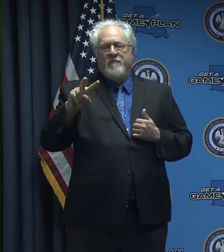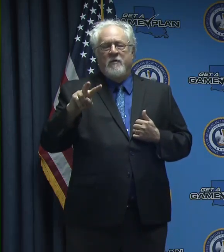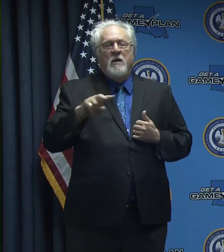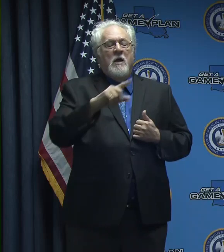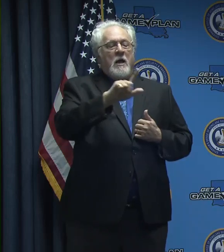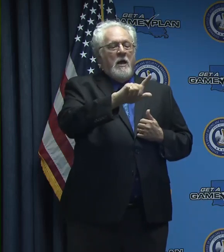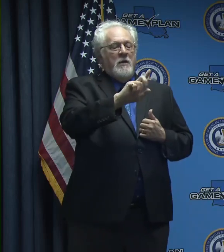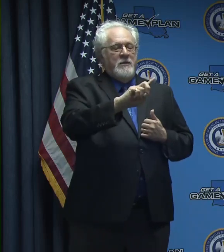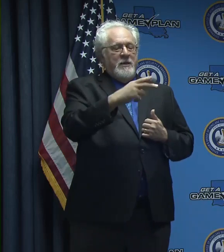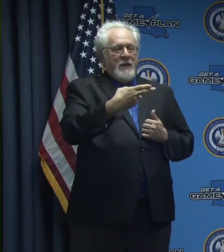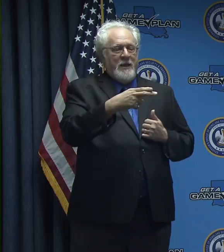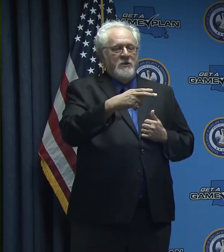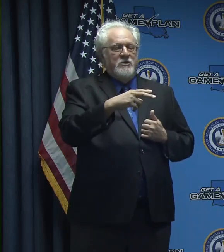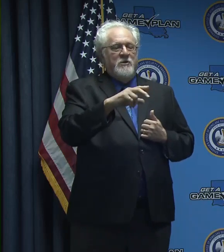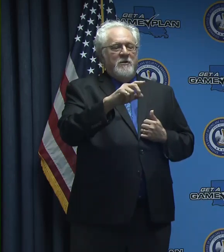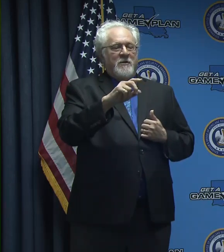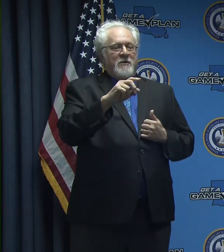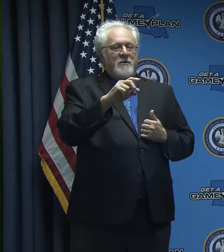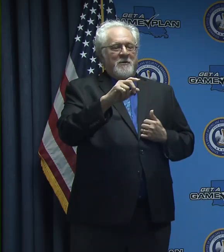LDH.